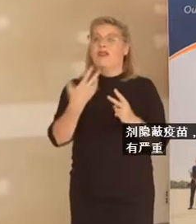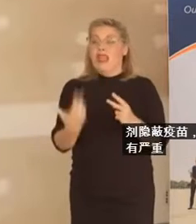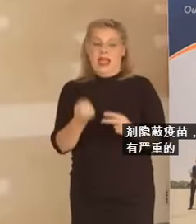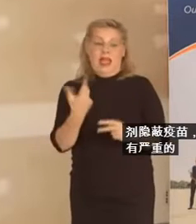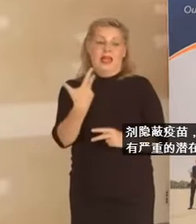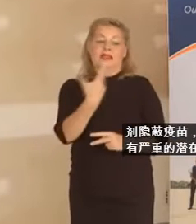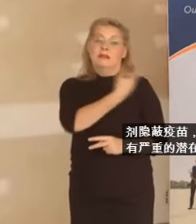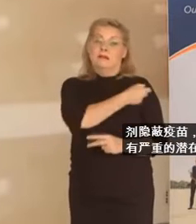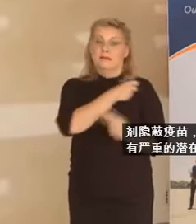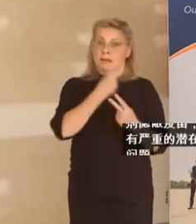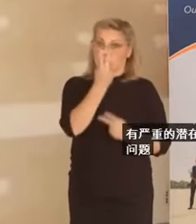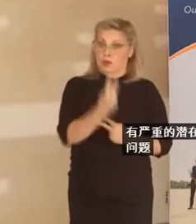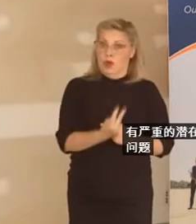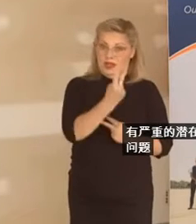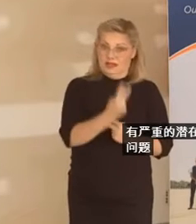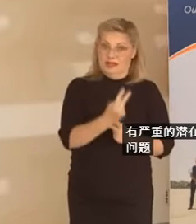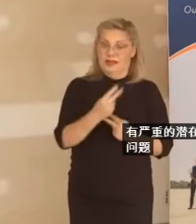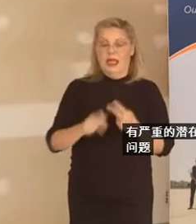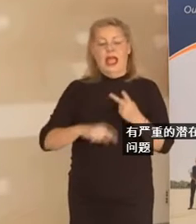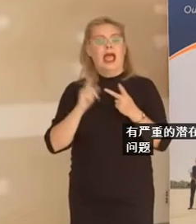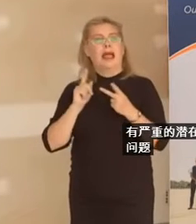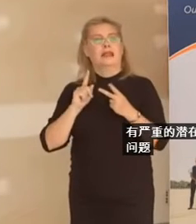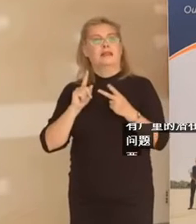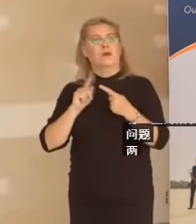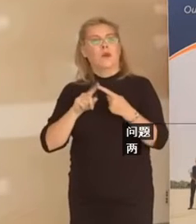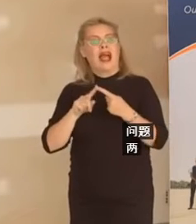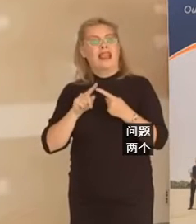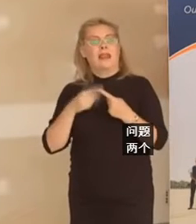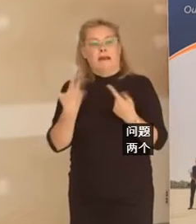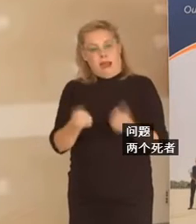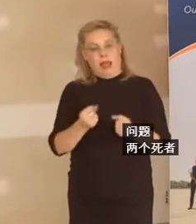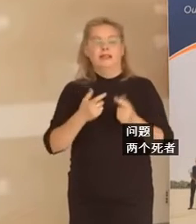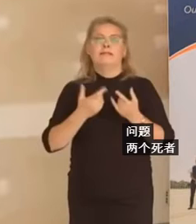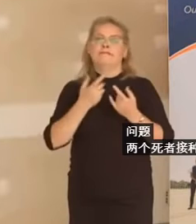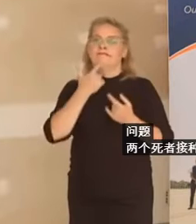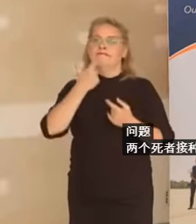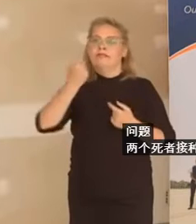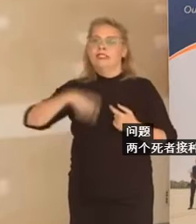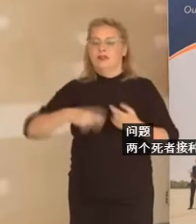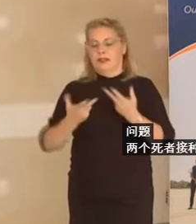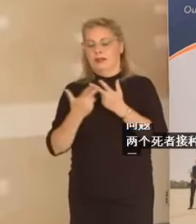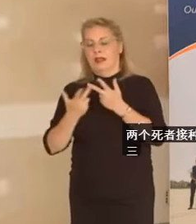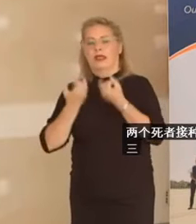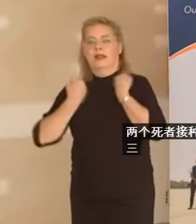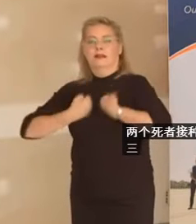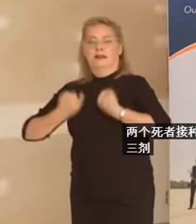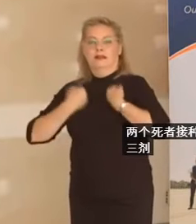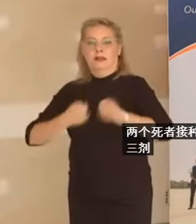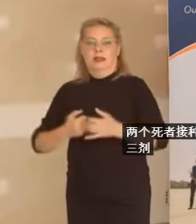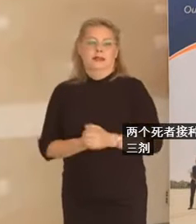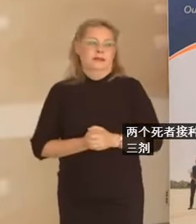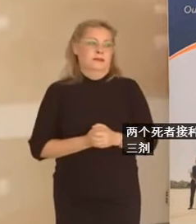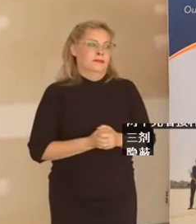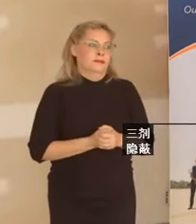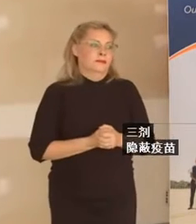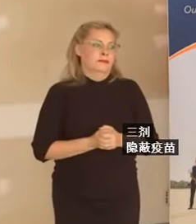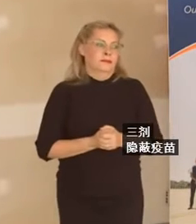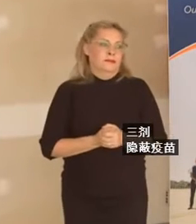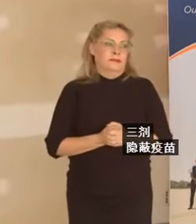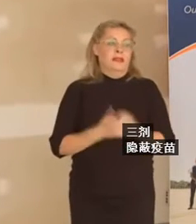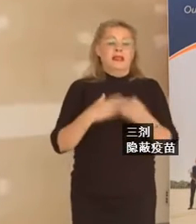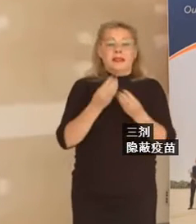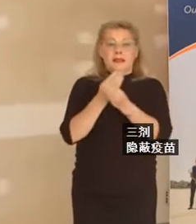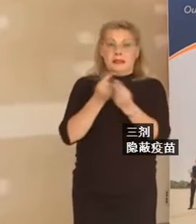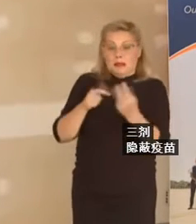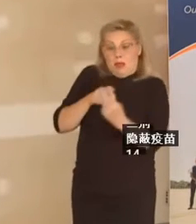person had significant underlying health conditions. The 2 people who died had received 3 doses of COVID